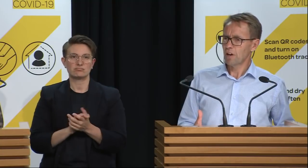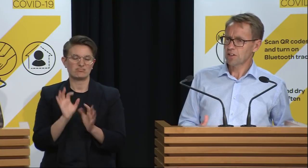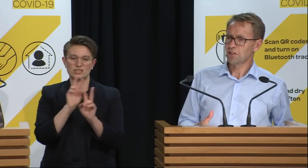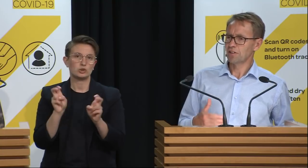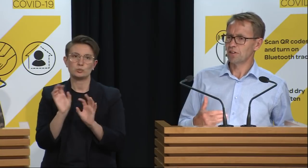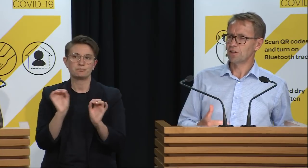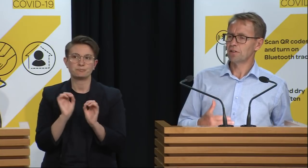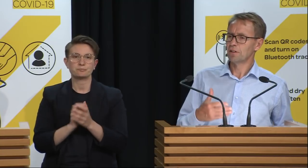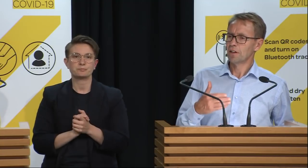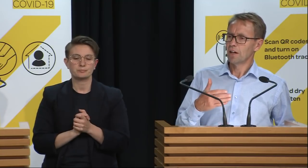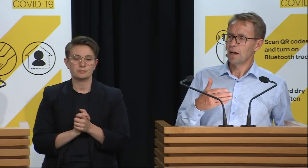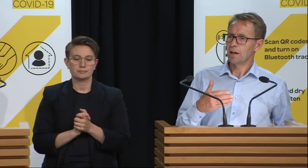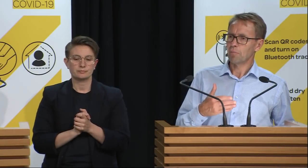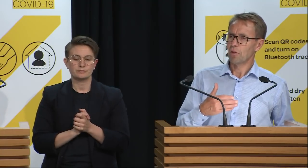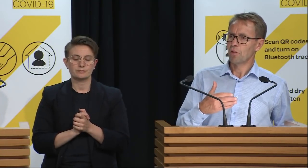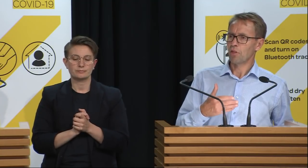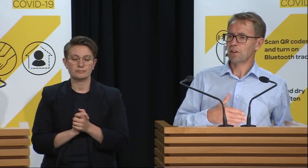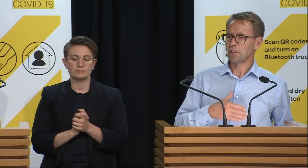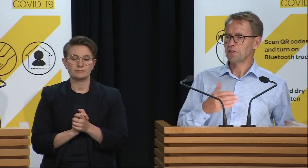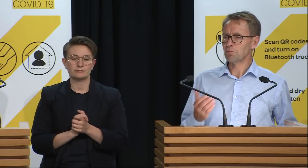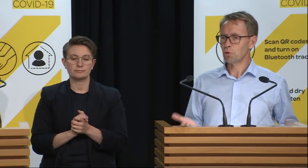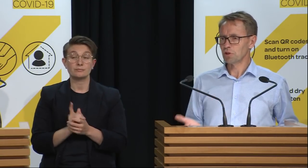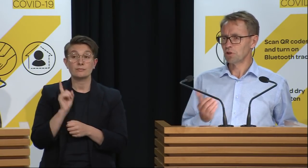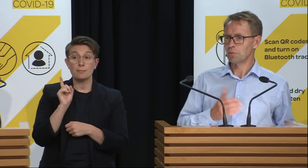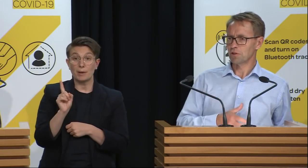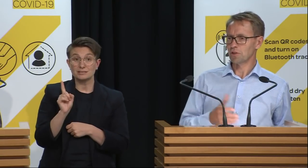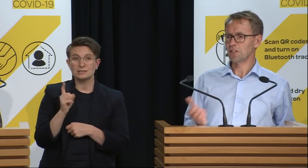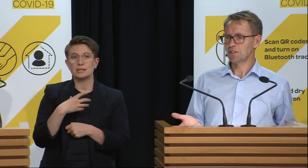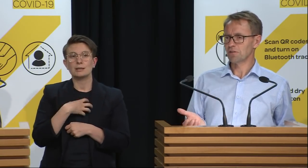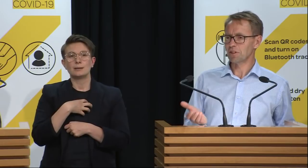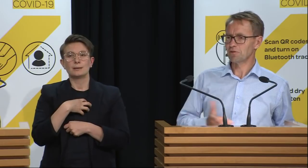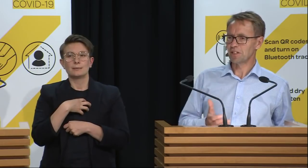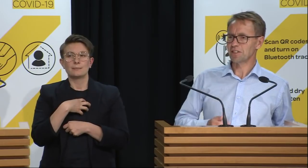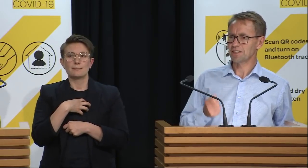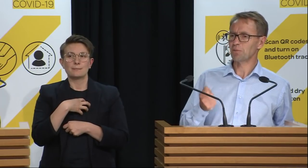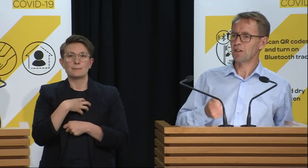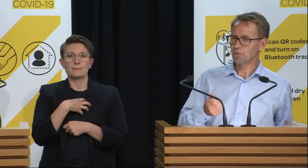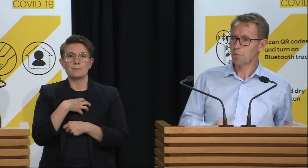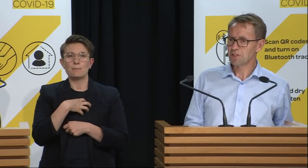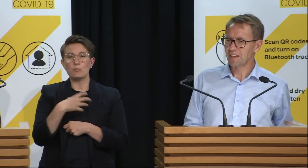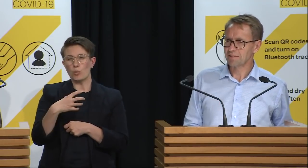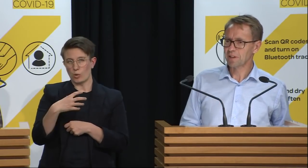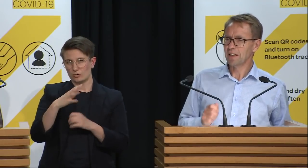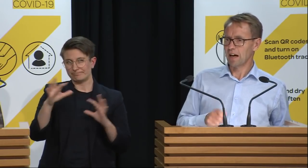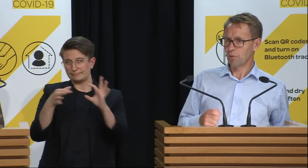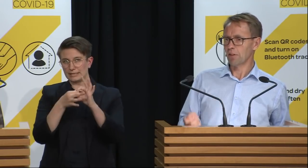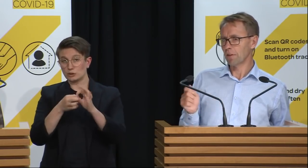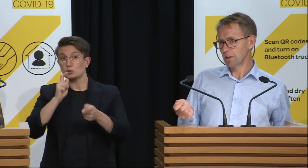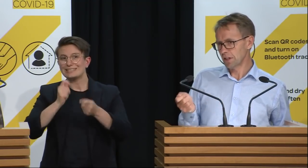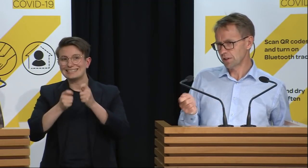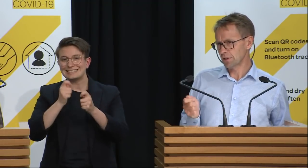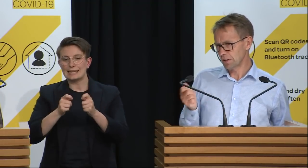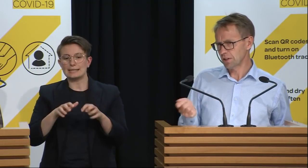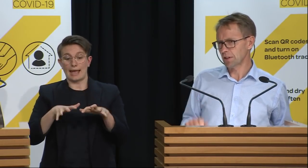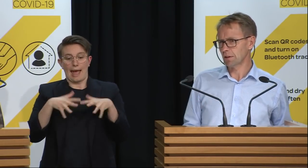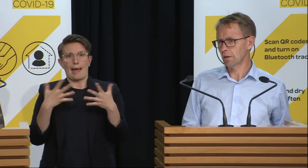In fact, the thing that is more a determinant of the sensitivity of testing is the way the swab is taken, rather than